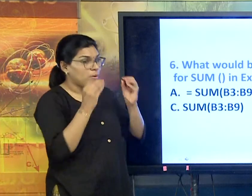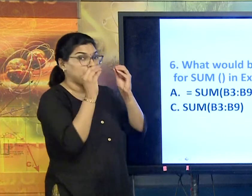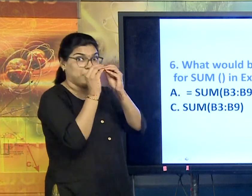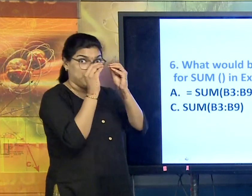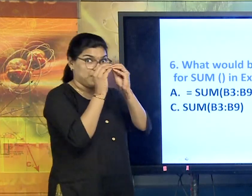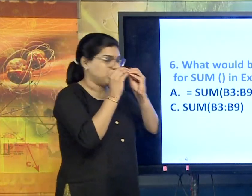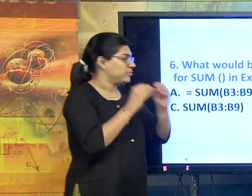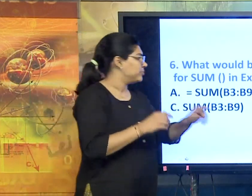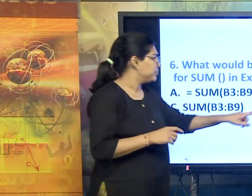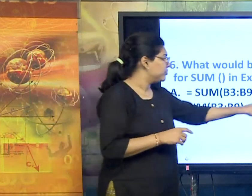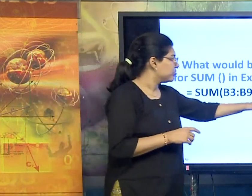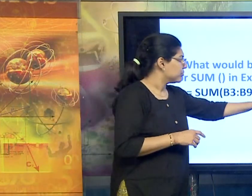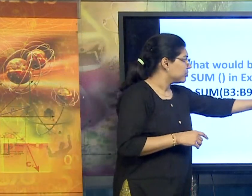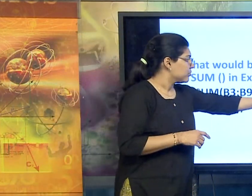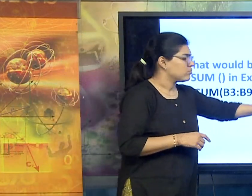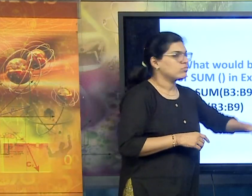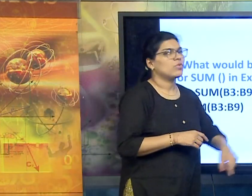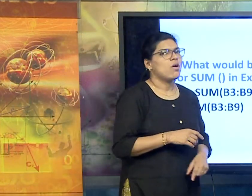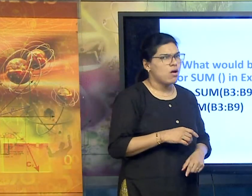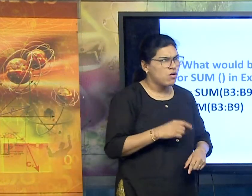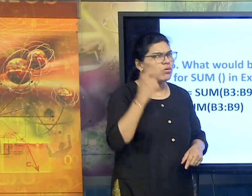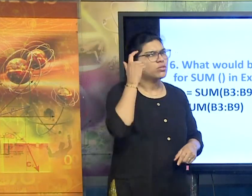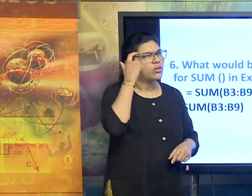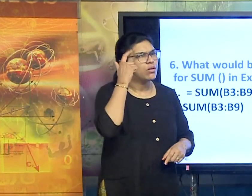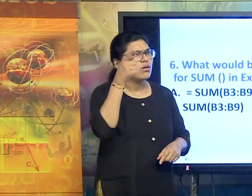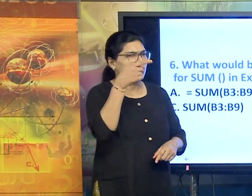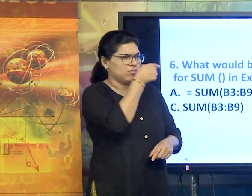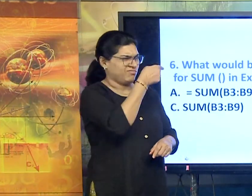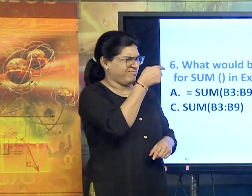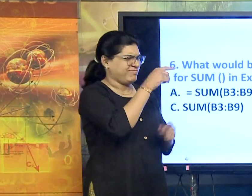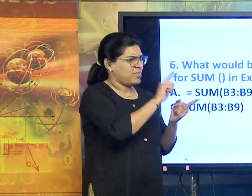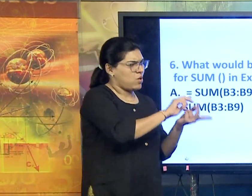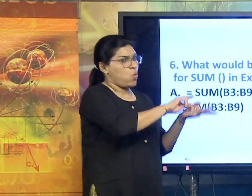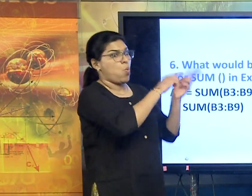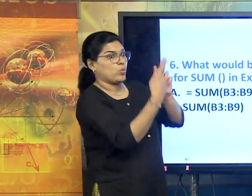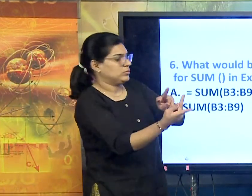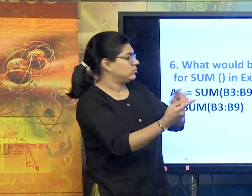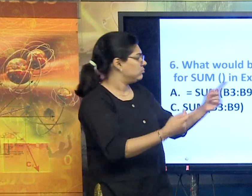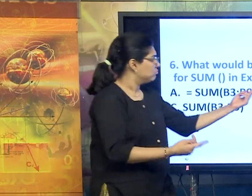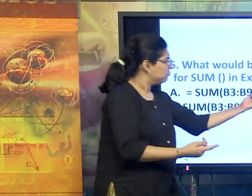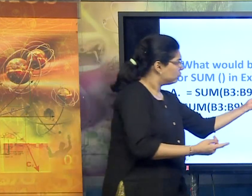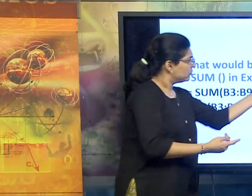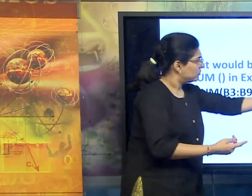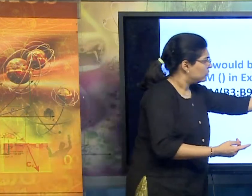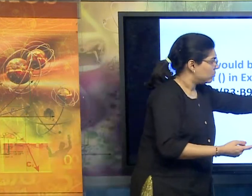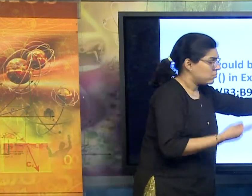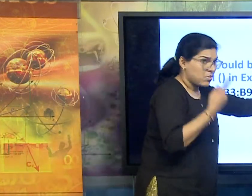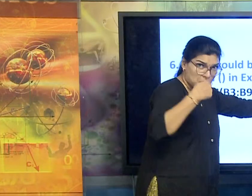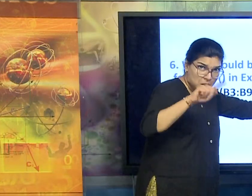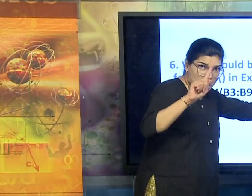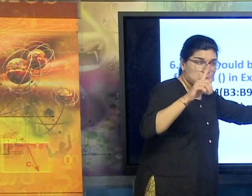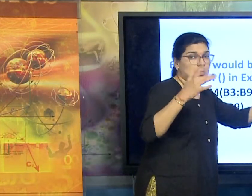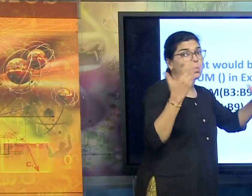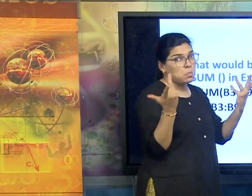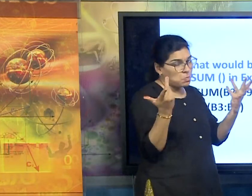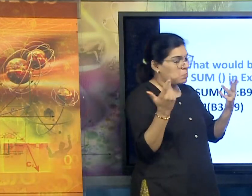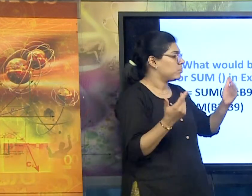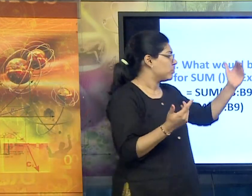Excel? So here you see which one is the correct formula. The equal